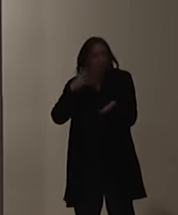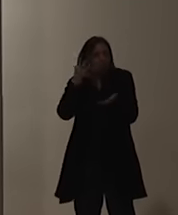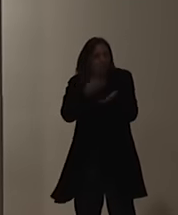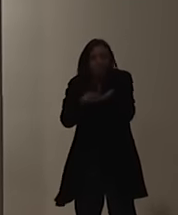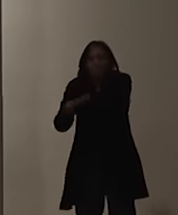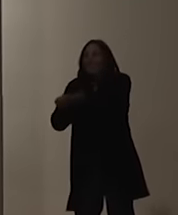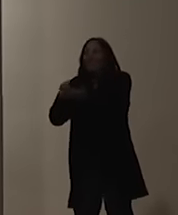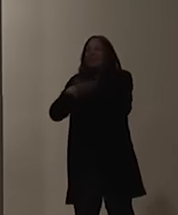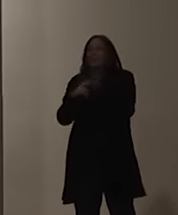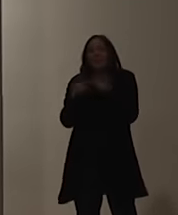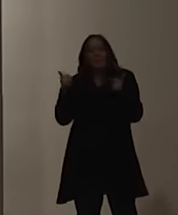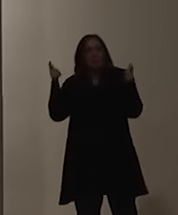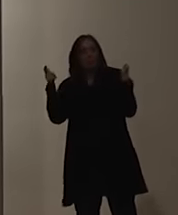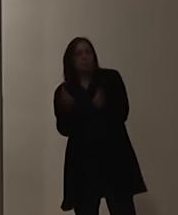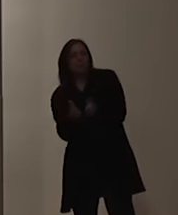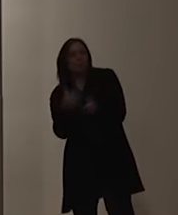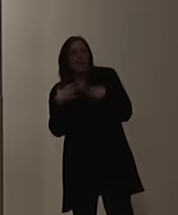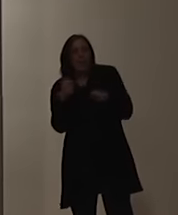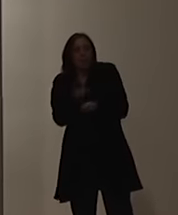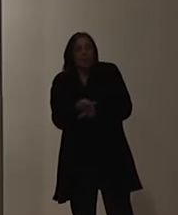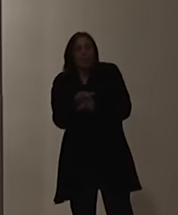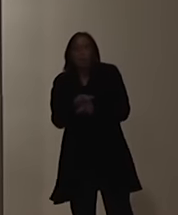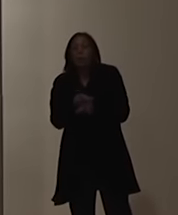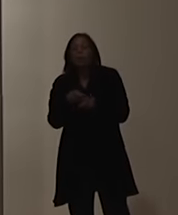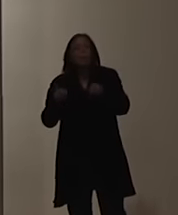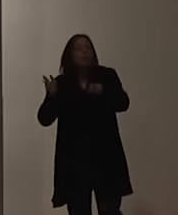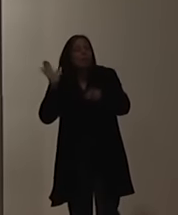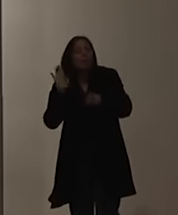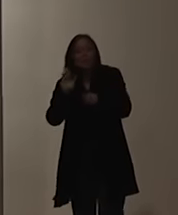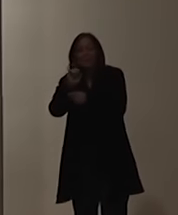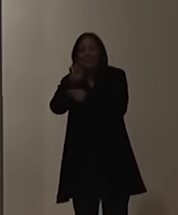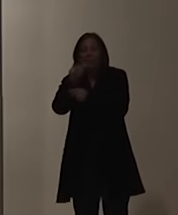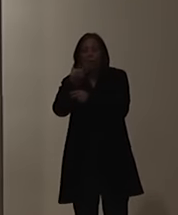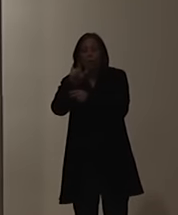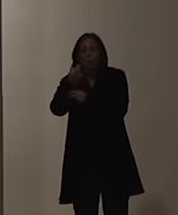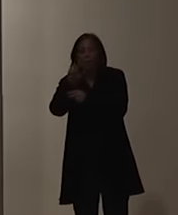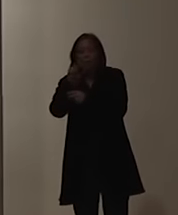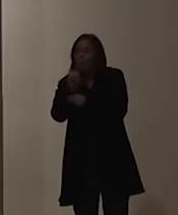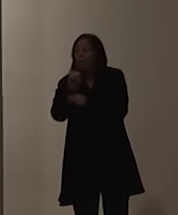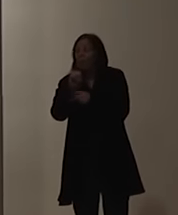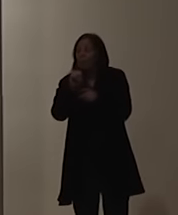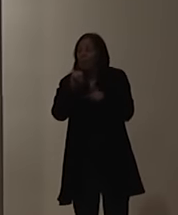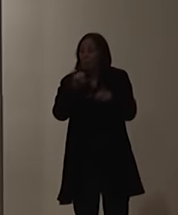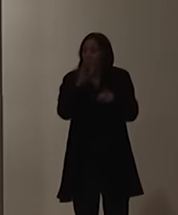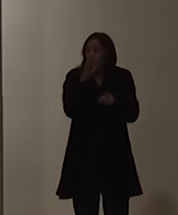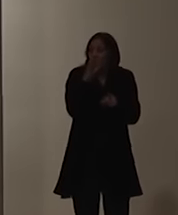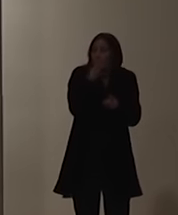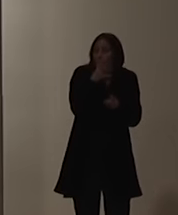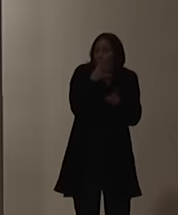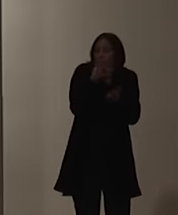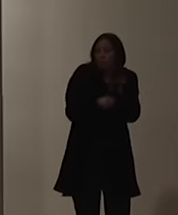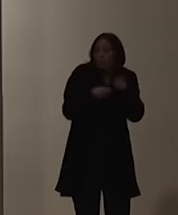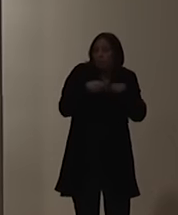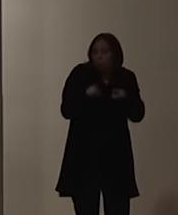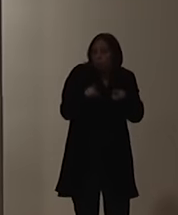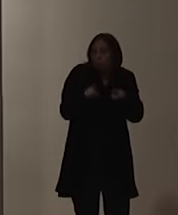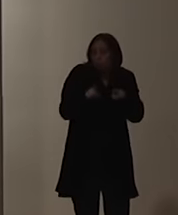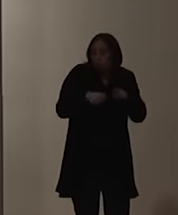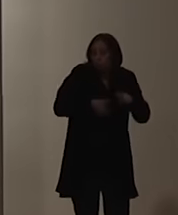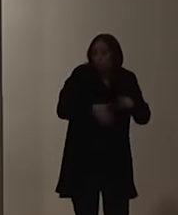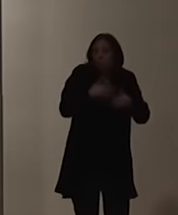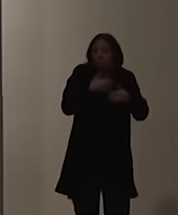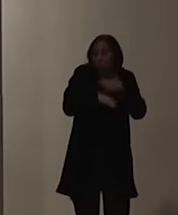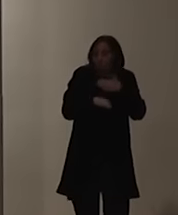worst maternal mortality on the planet, right? And now it's worse. Look at